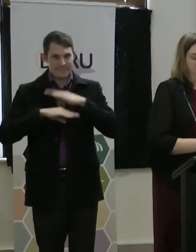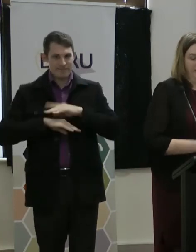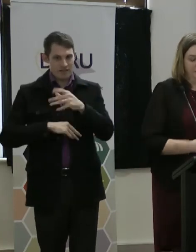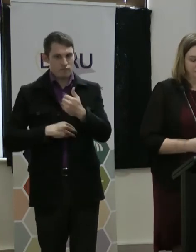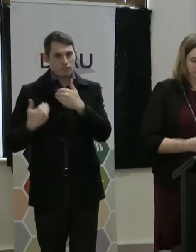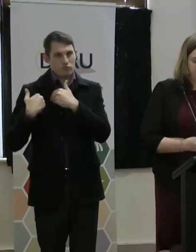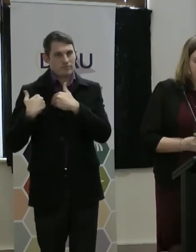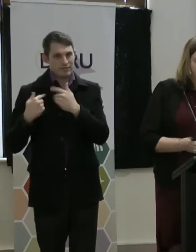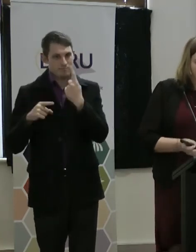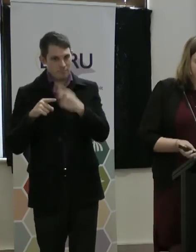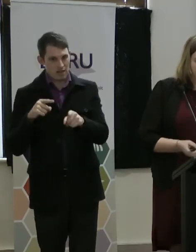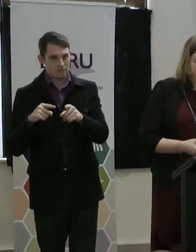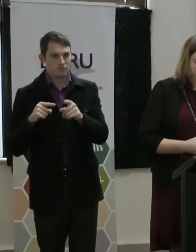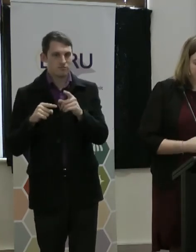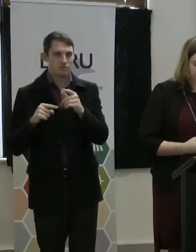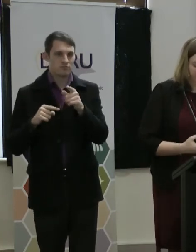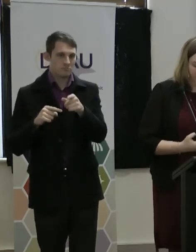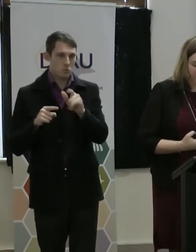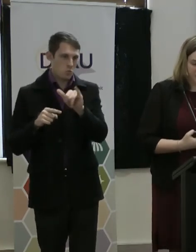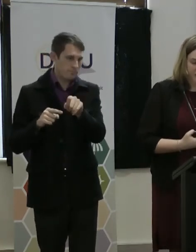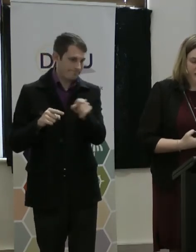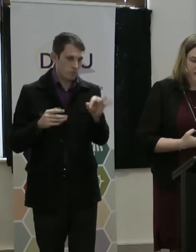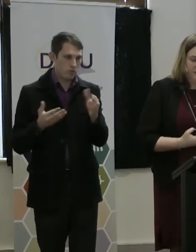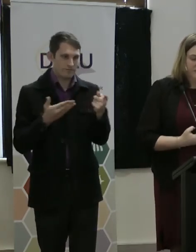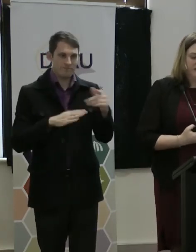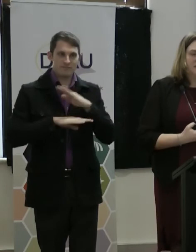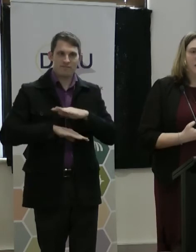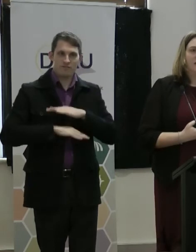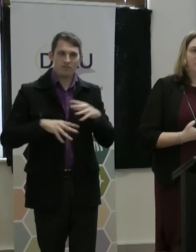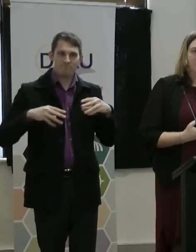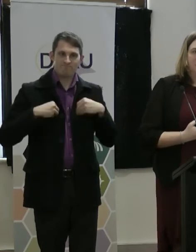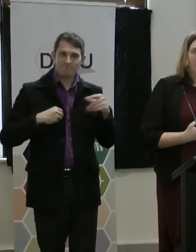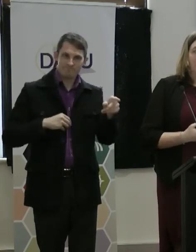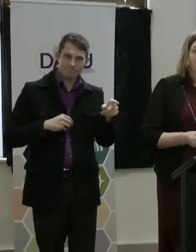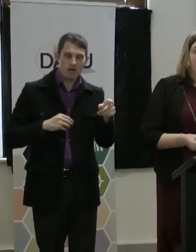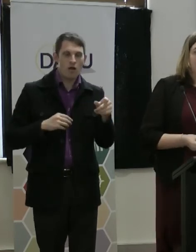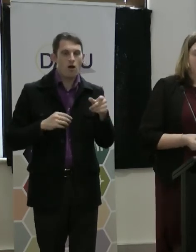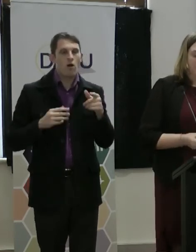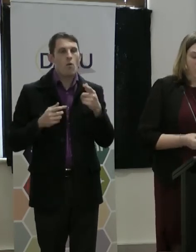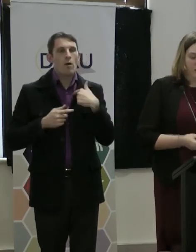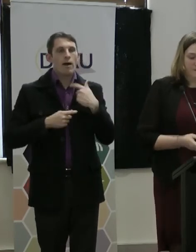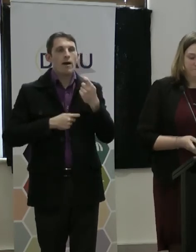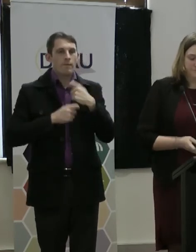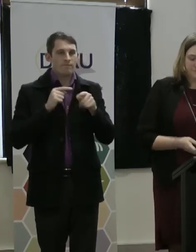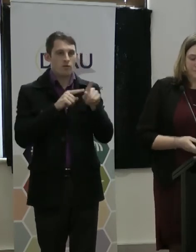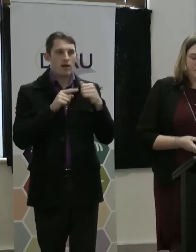the complainant of the resolution of the approach. So that's when we then move into our compliance